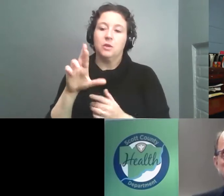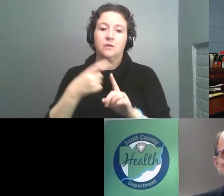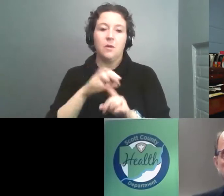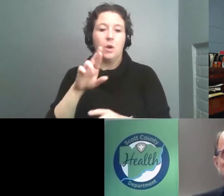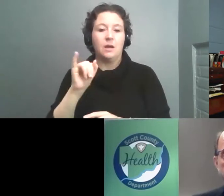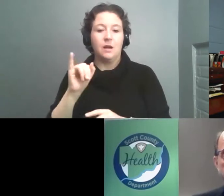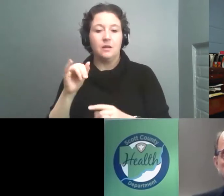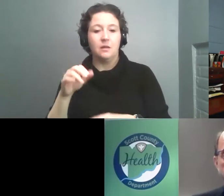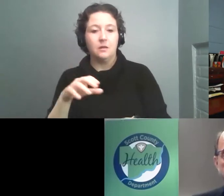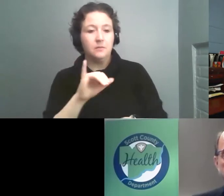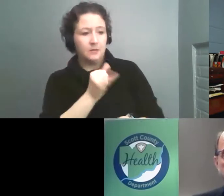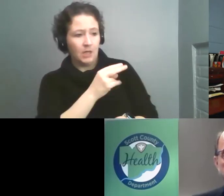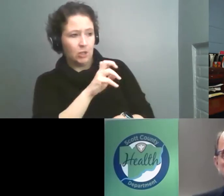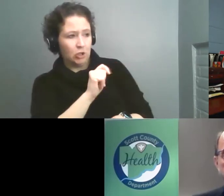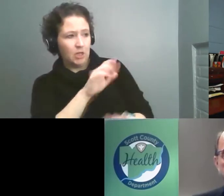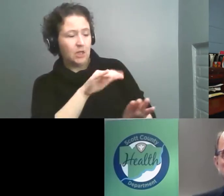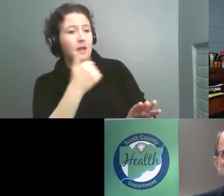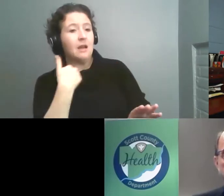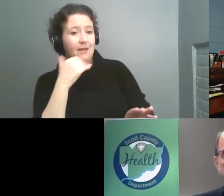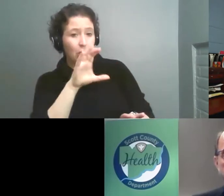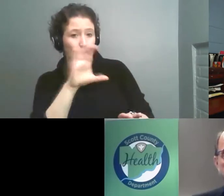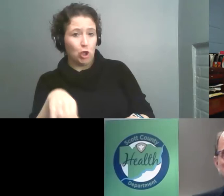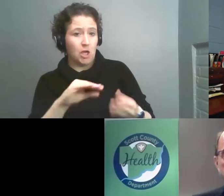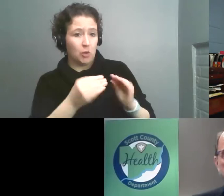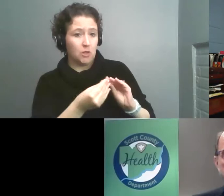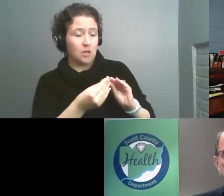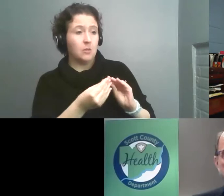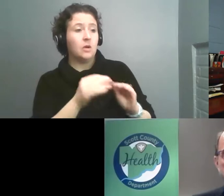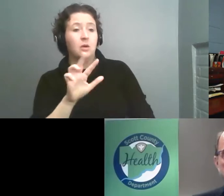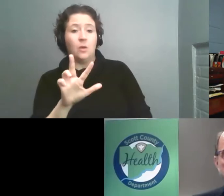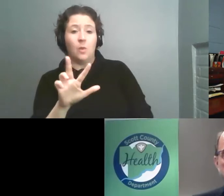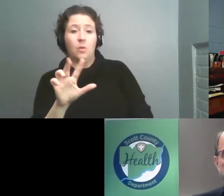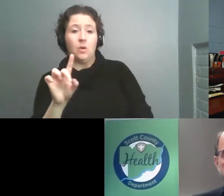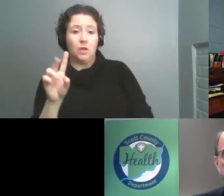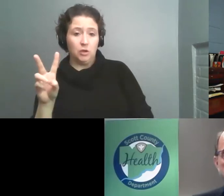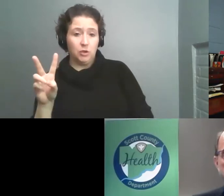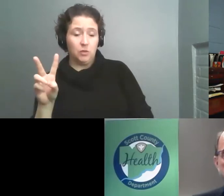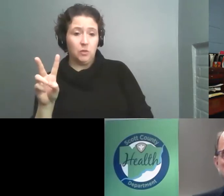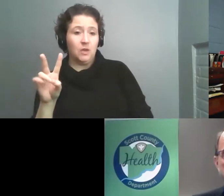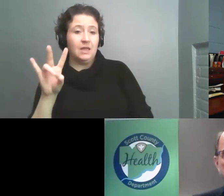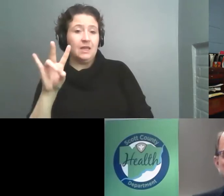is Janet really quick. I do have that Chicago number. It is